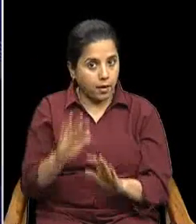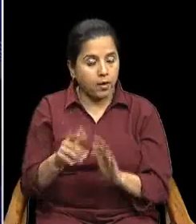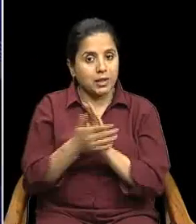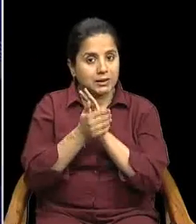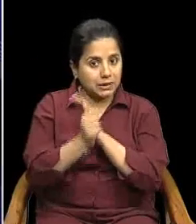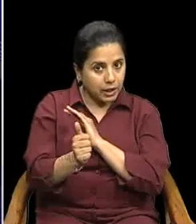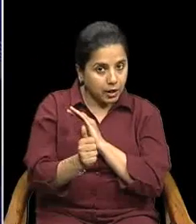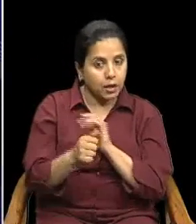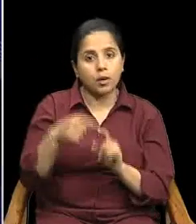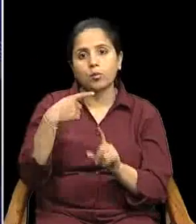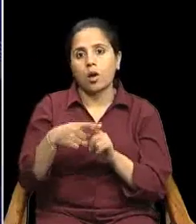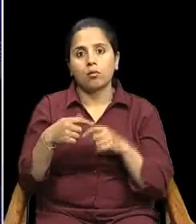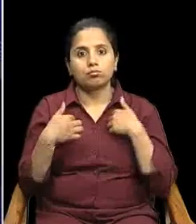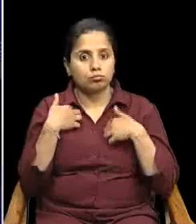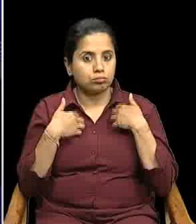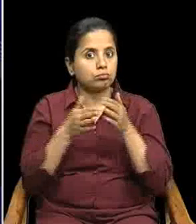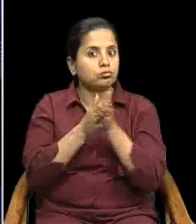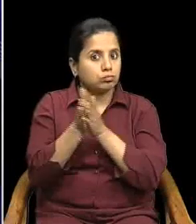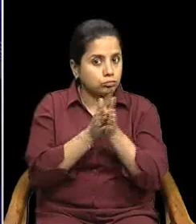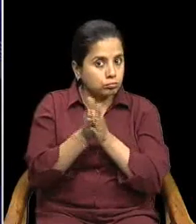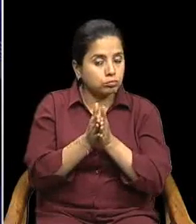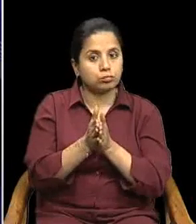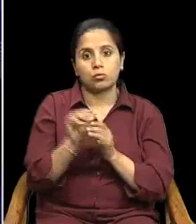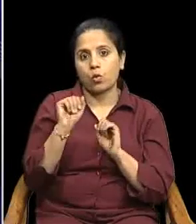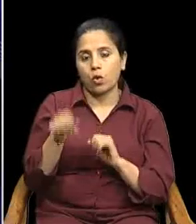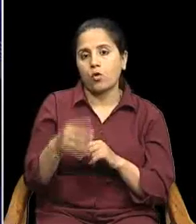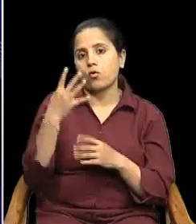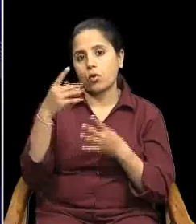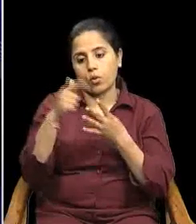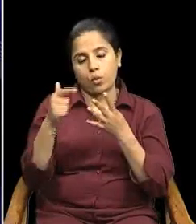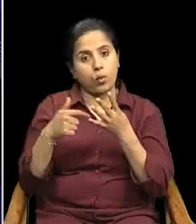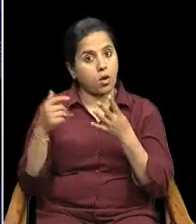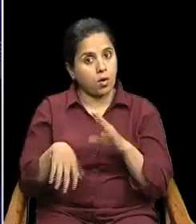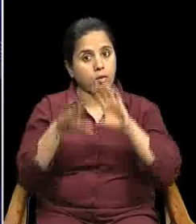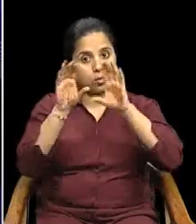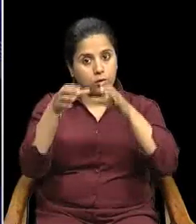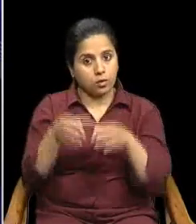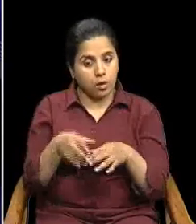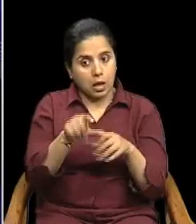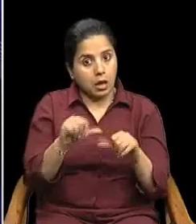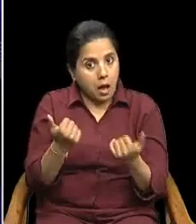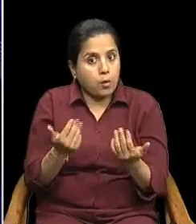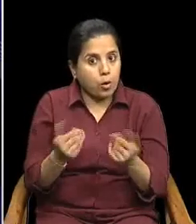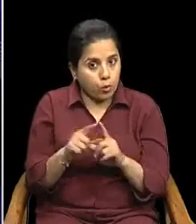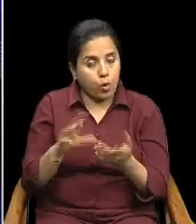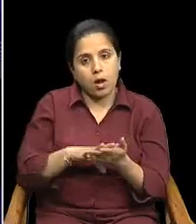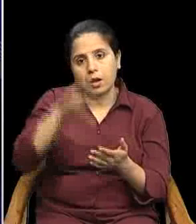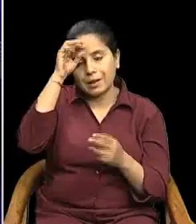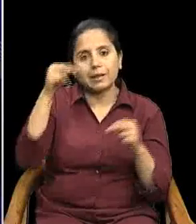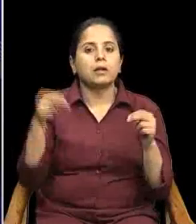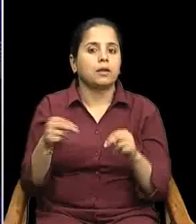skill, and enthusiasm. So, there are four domains of potential learning